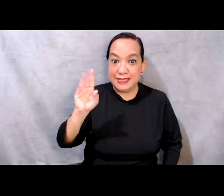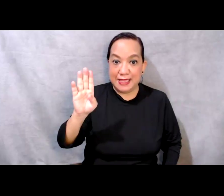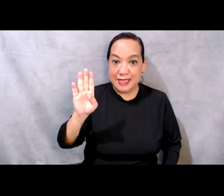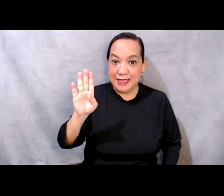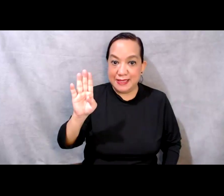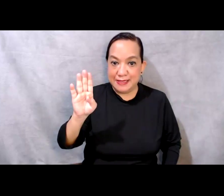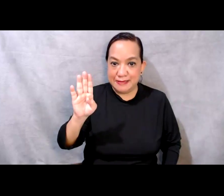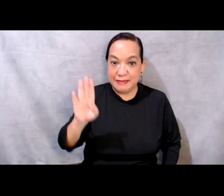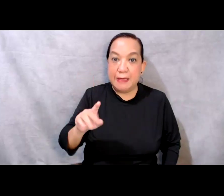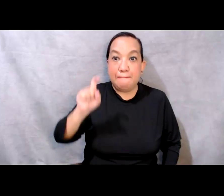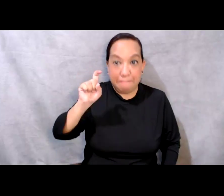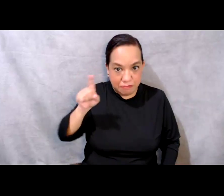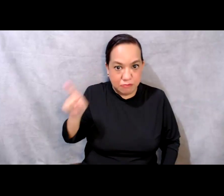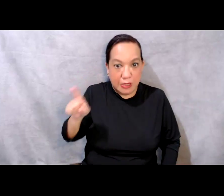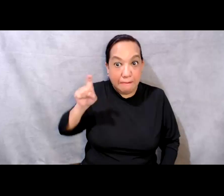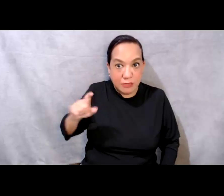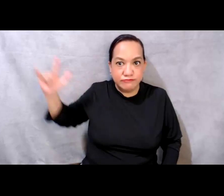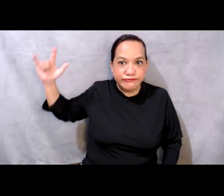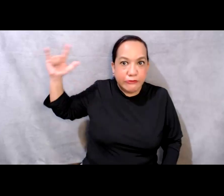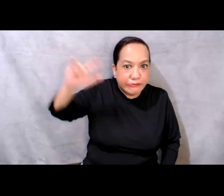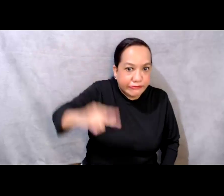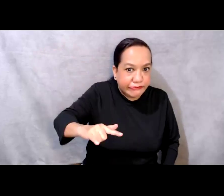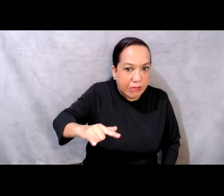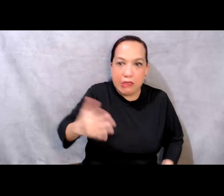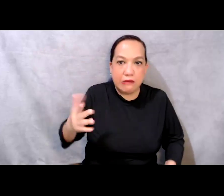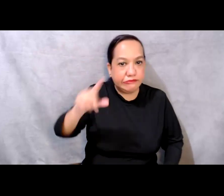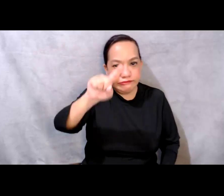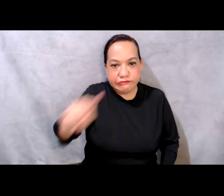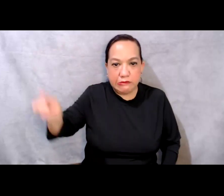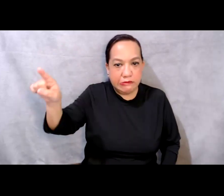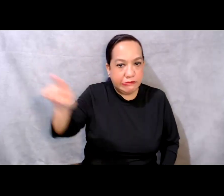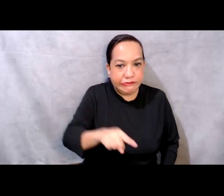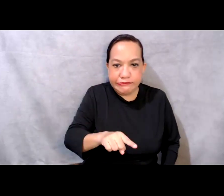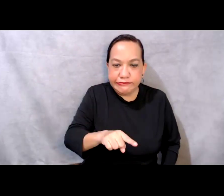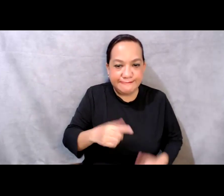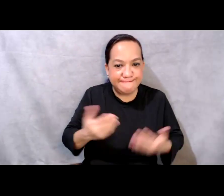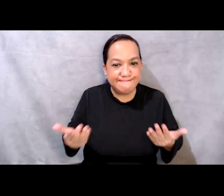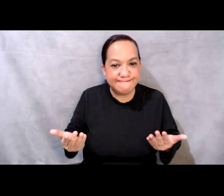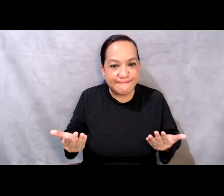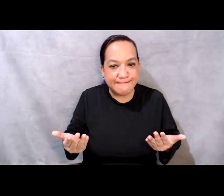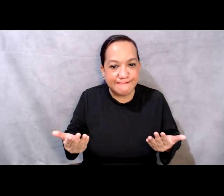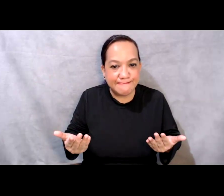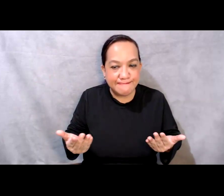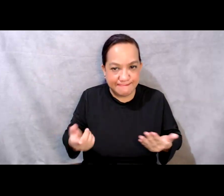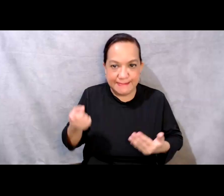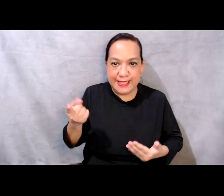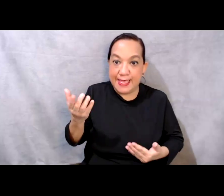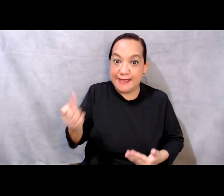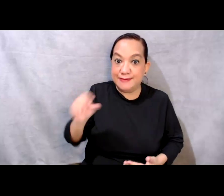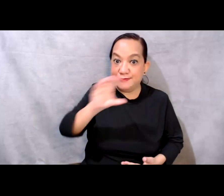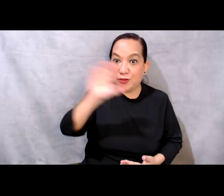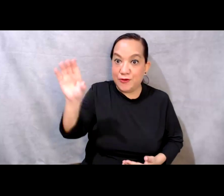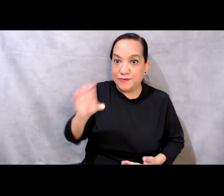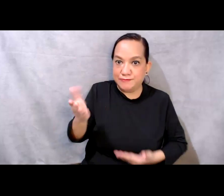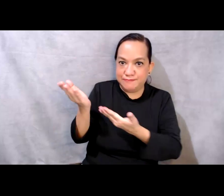from Ryan first online, and then we will move on to the audience. So Ryan's question is,